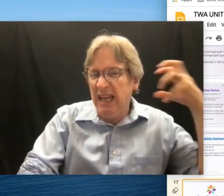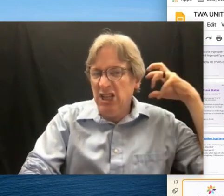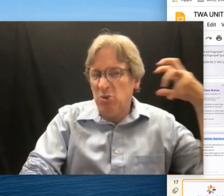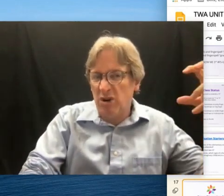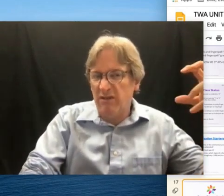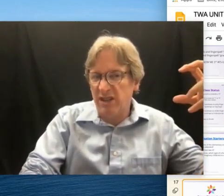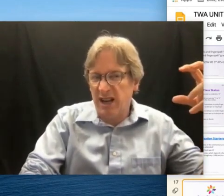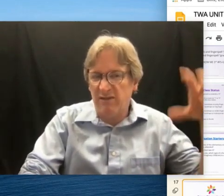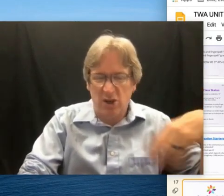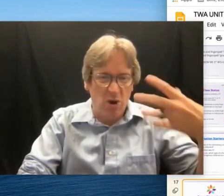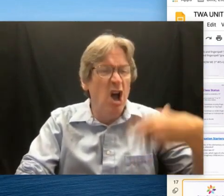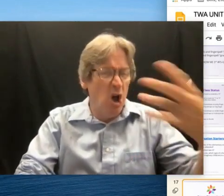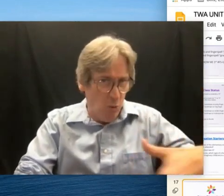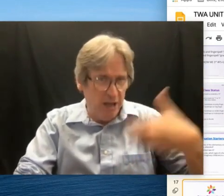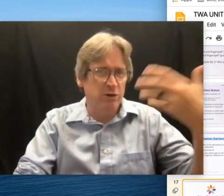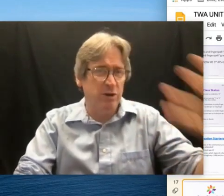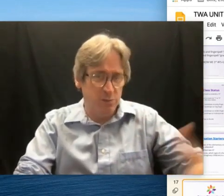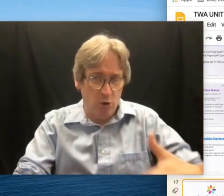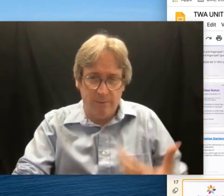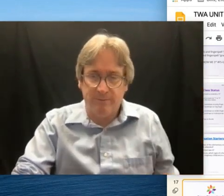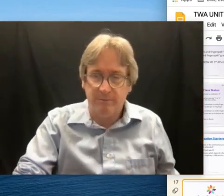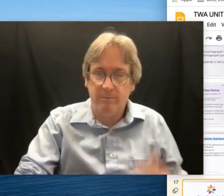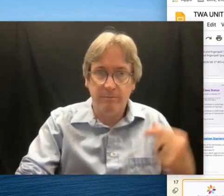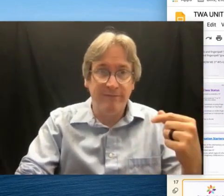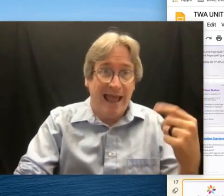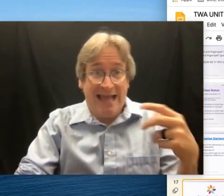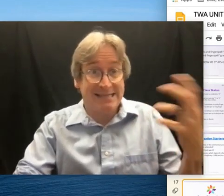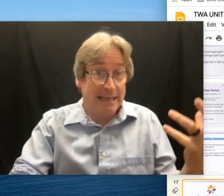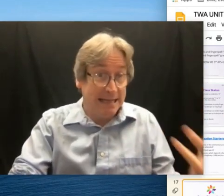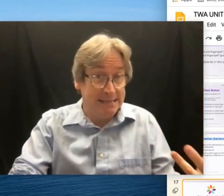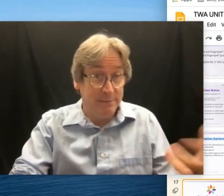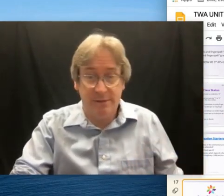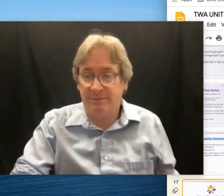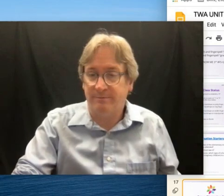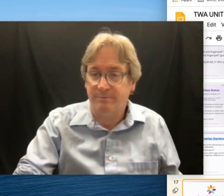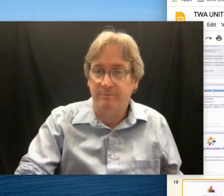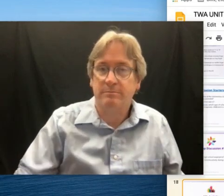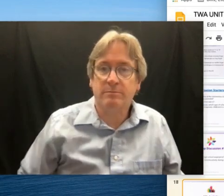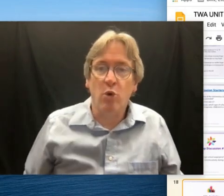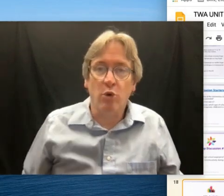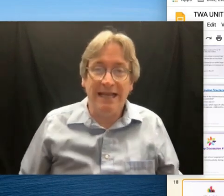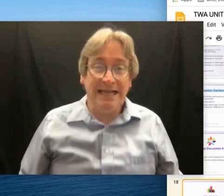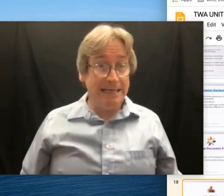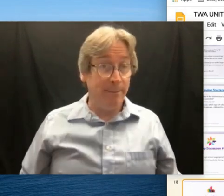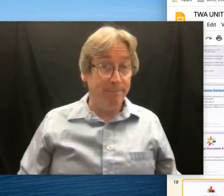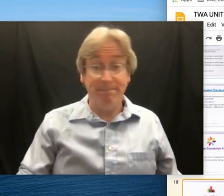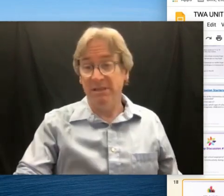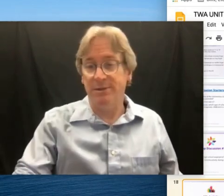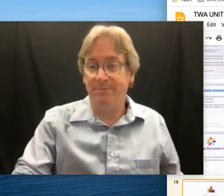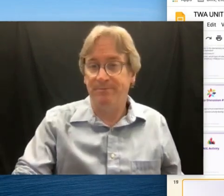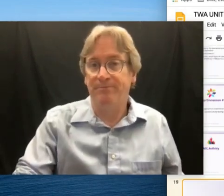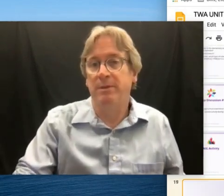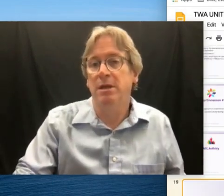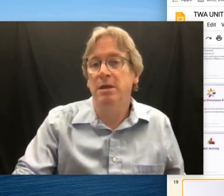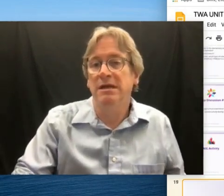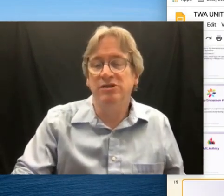the English word for stuff. So we'll introduce more ASL isms or